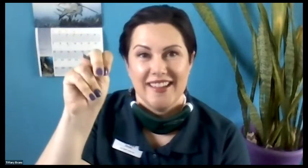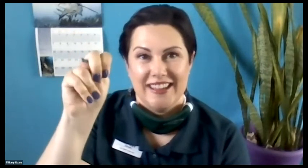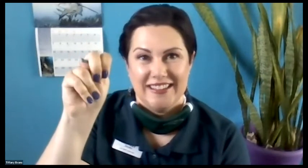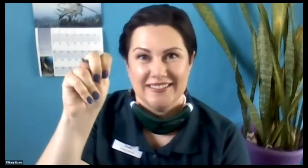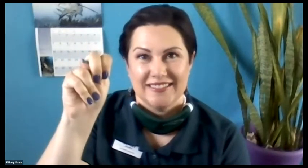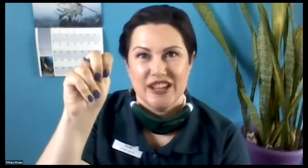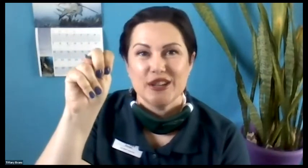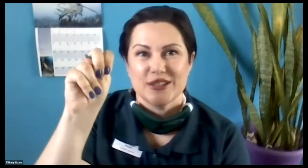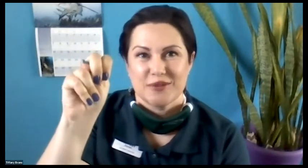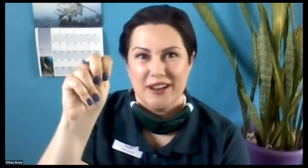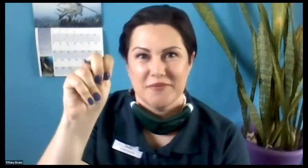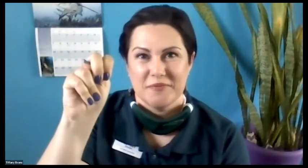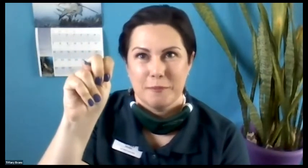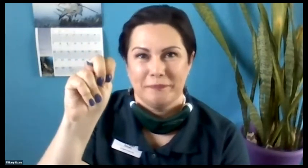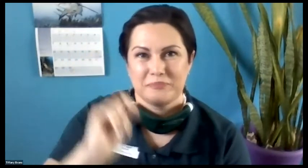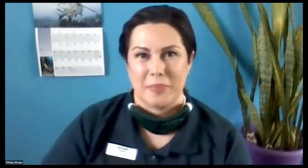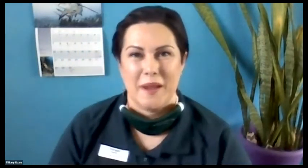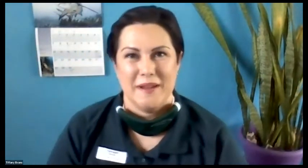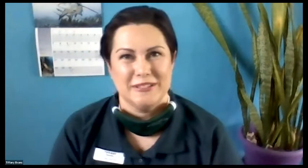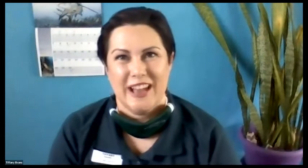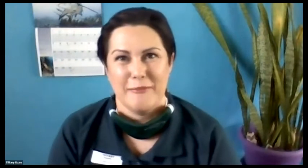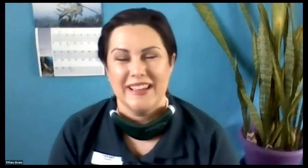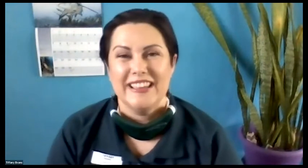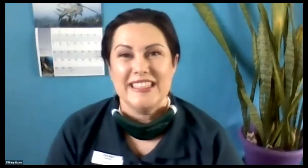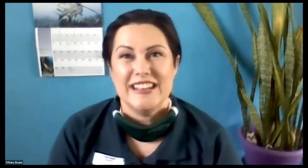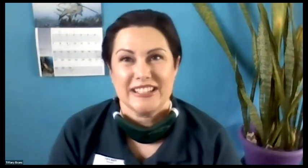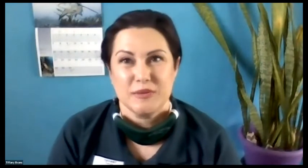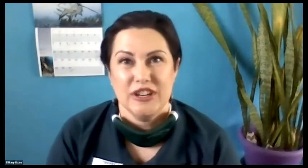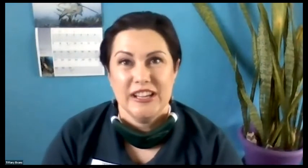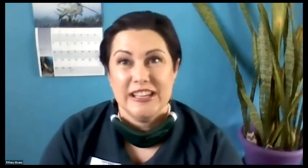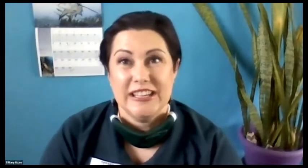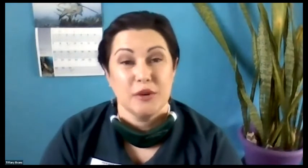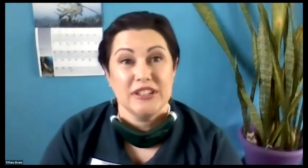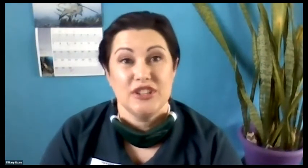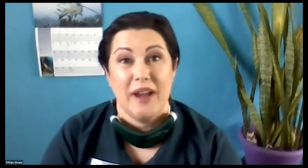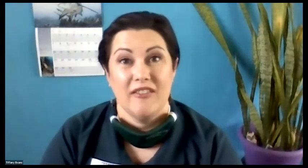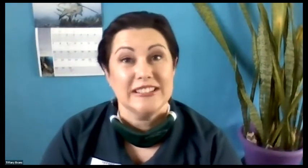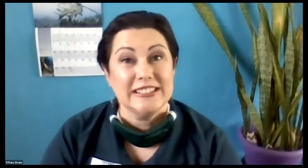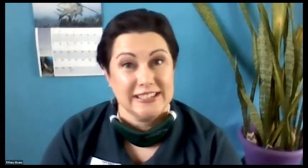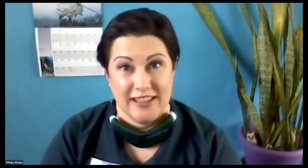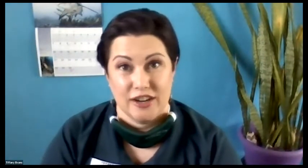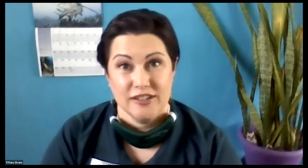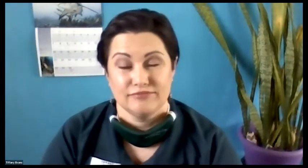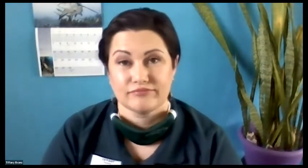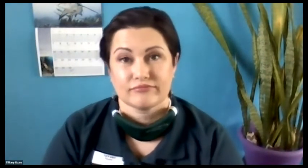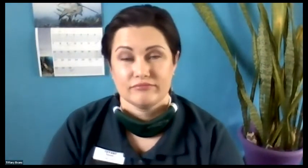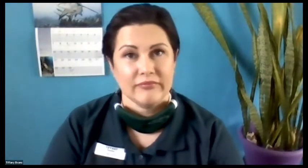T-R-A-I-N, train. Okay, good job. The next word is going to have 6 letters,